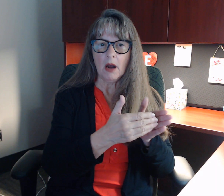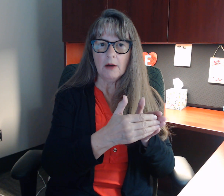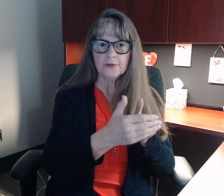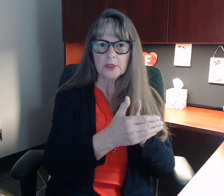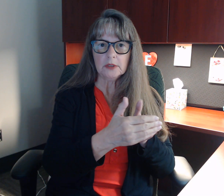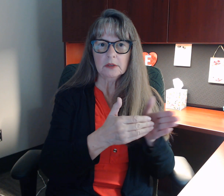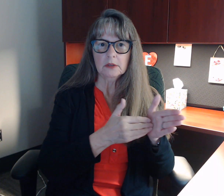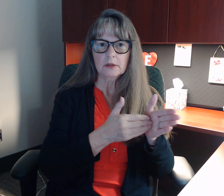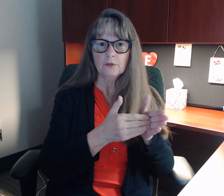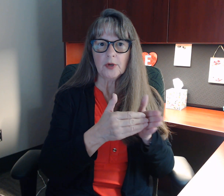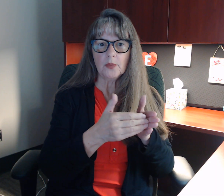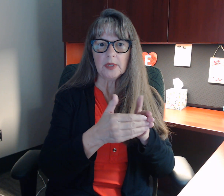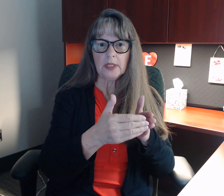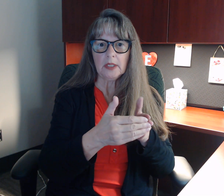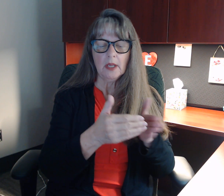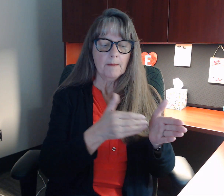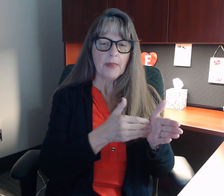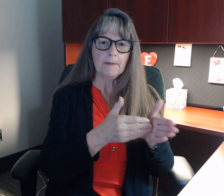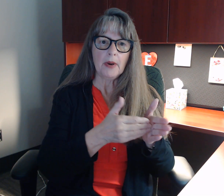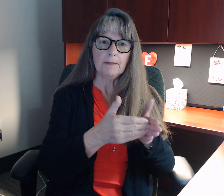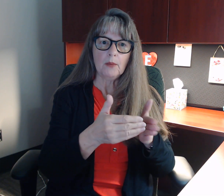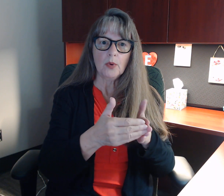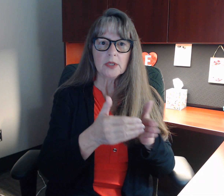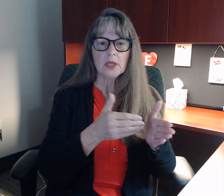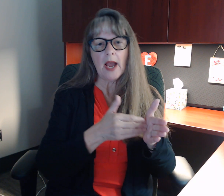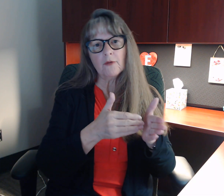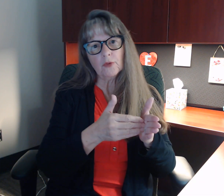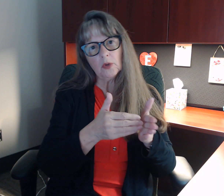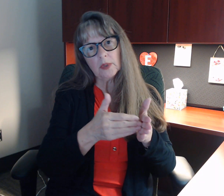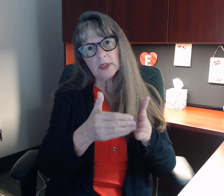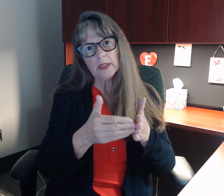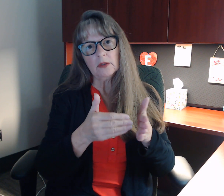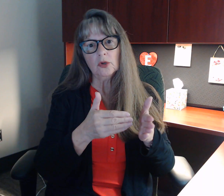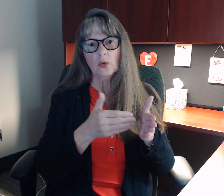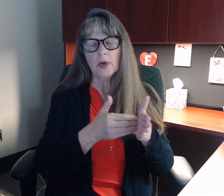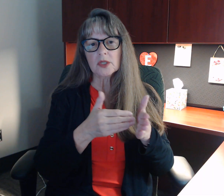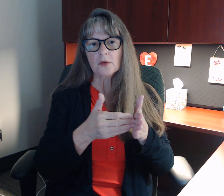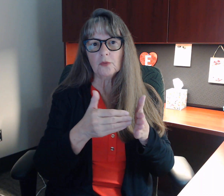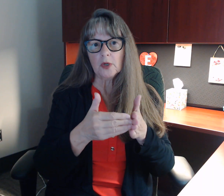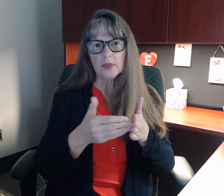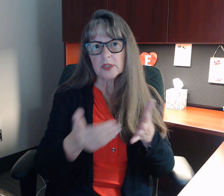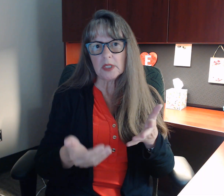often, frequently. What is how frequently? What is the frequency that